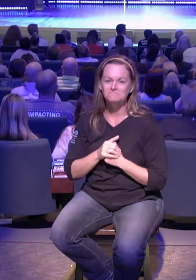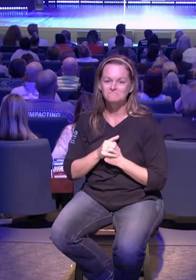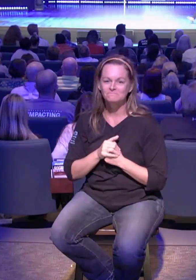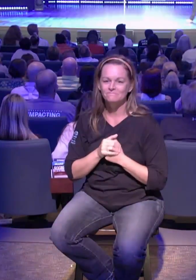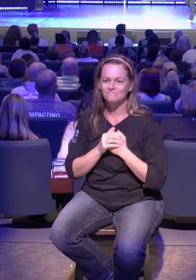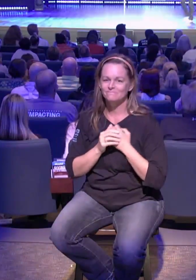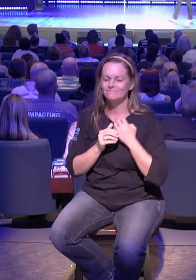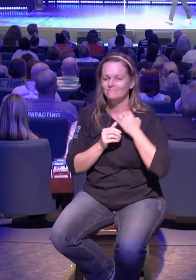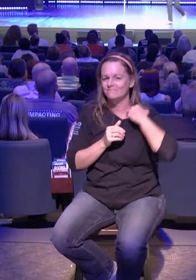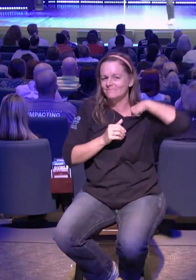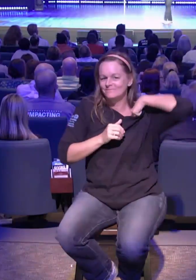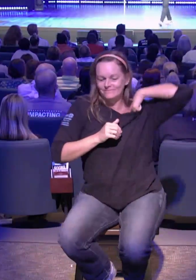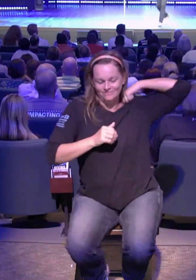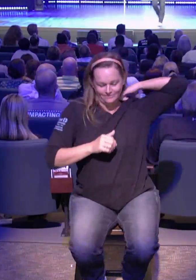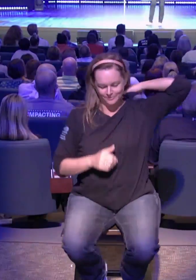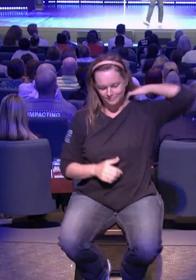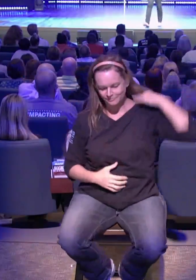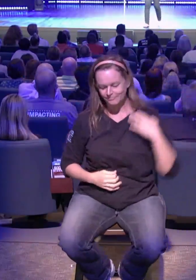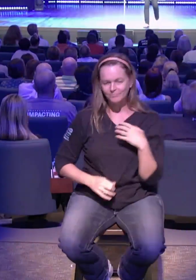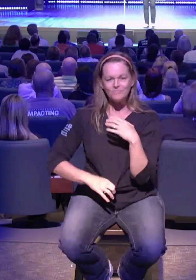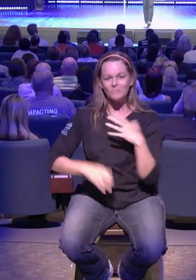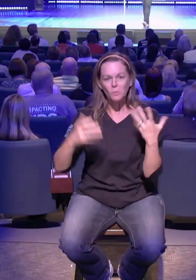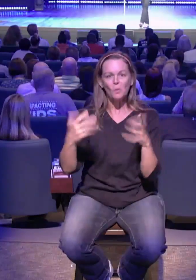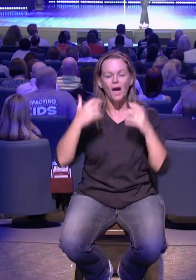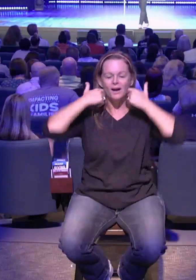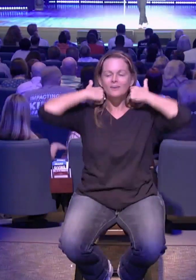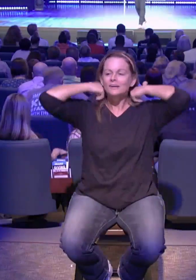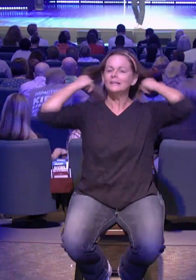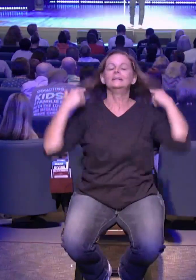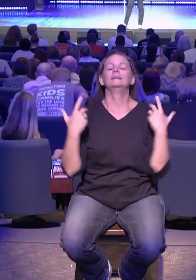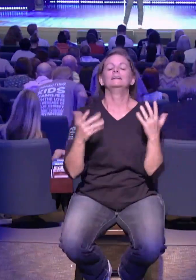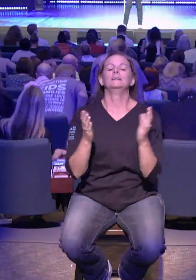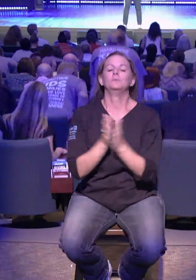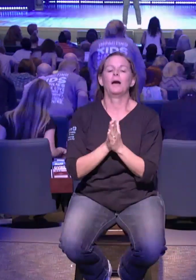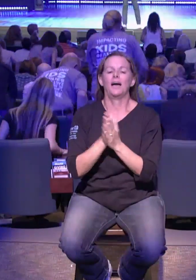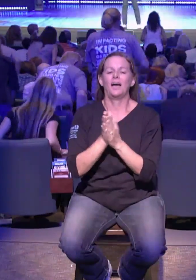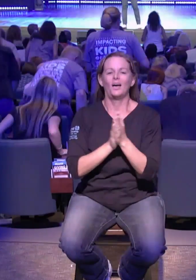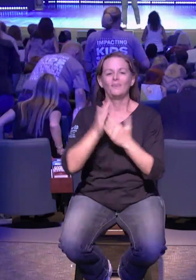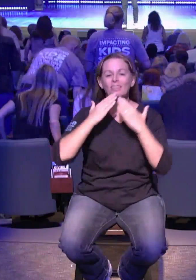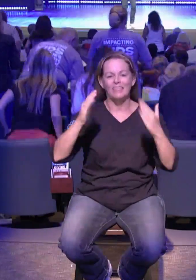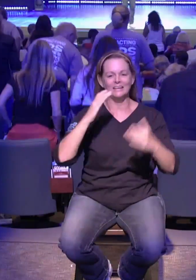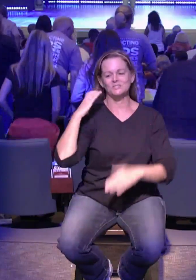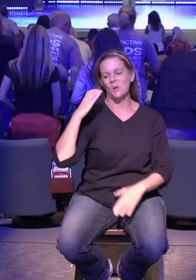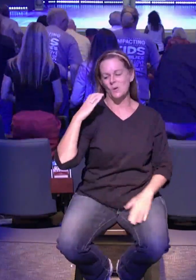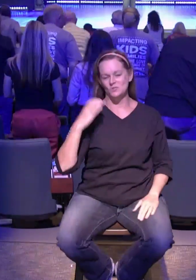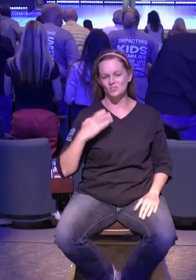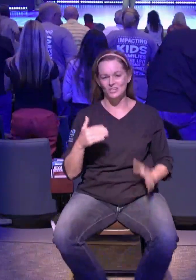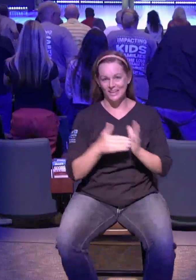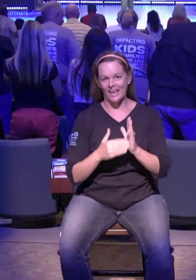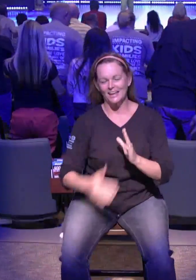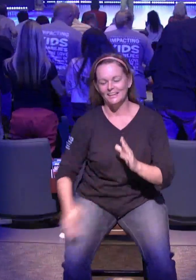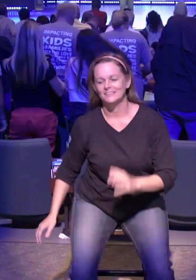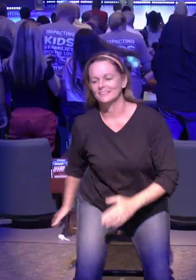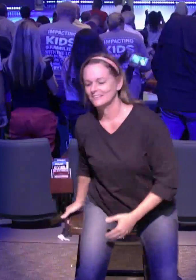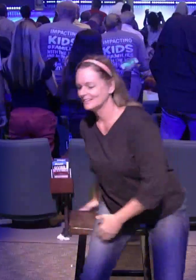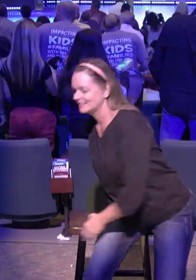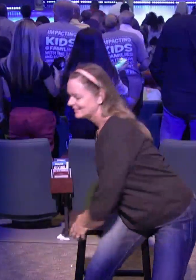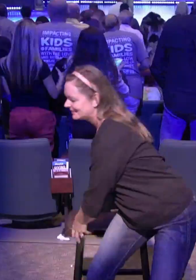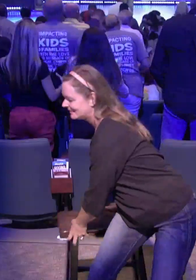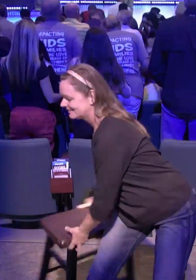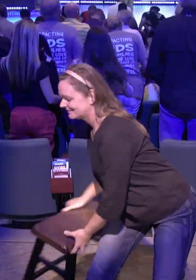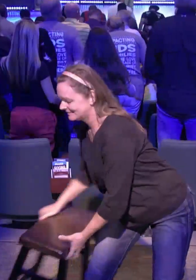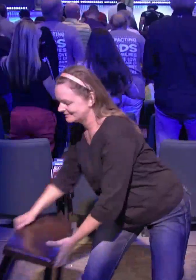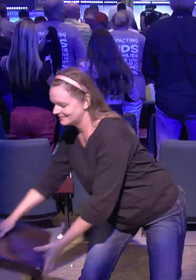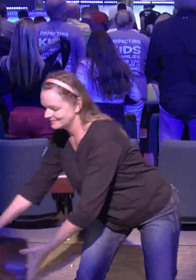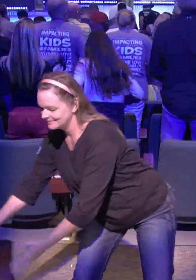Wow. What a word for us, church. Would you stand to your feet? Help me thank Coach one more time for that incredible message. It's fired us all